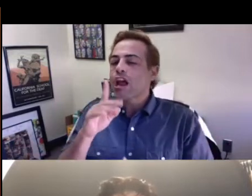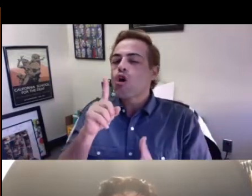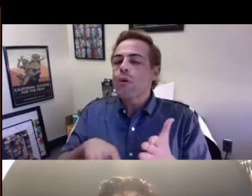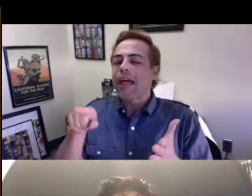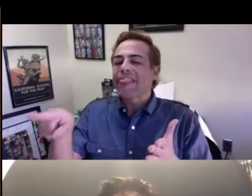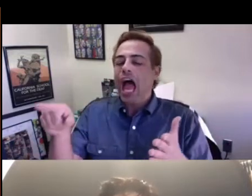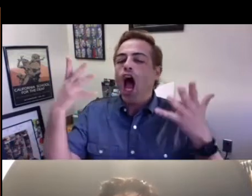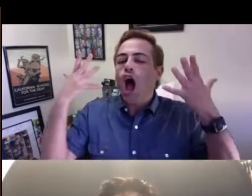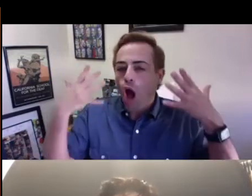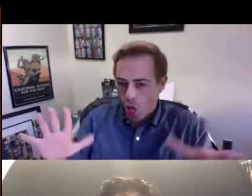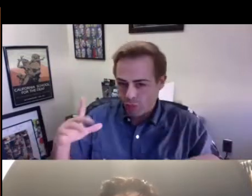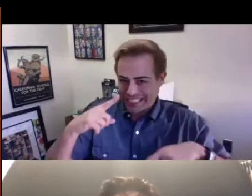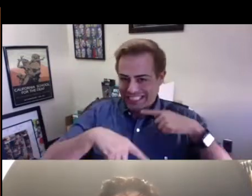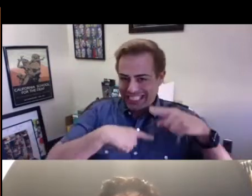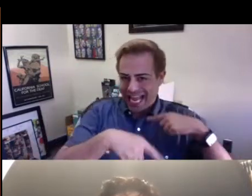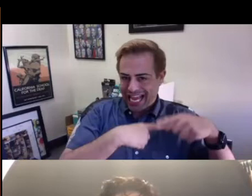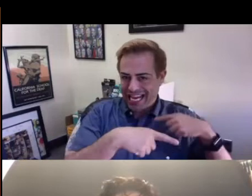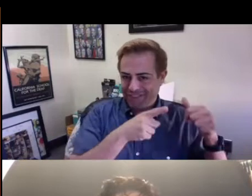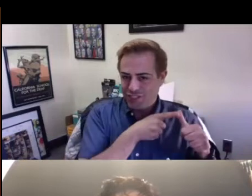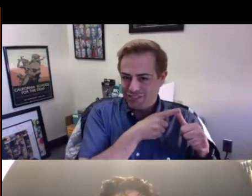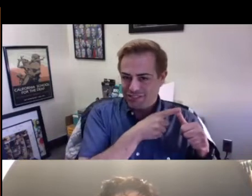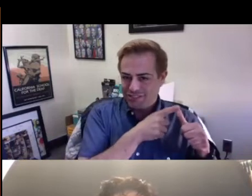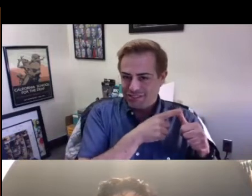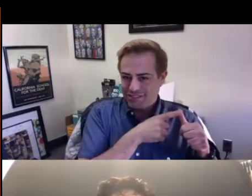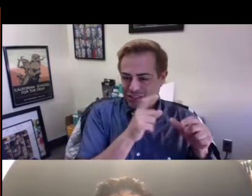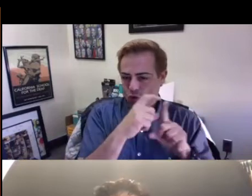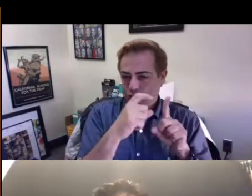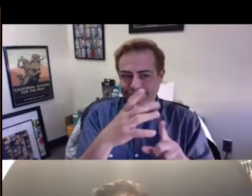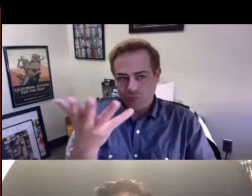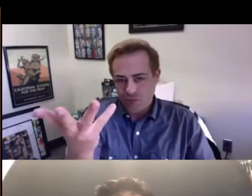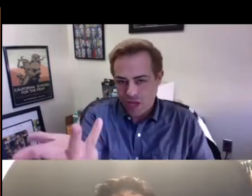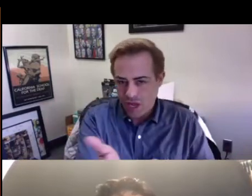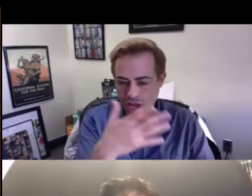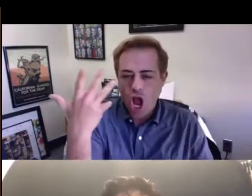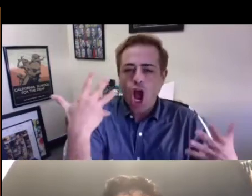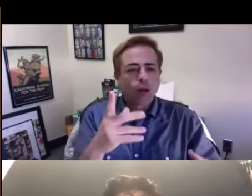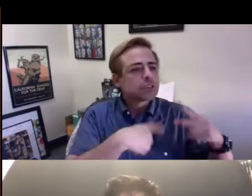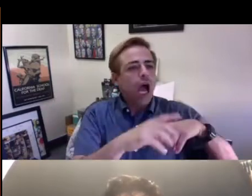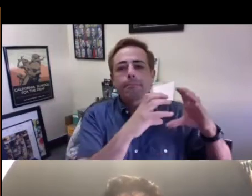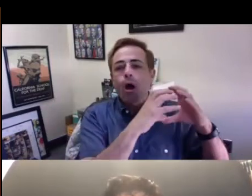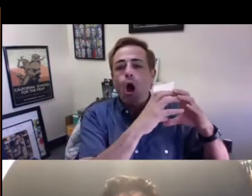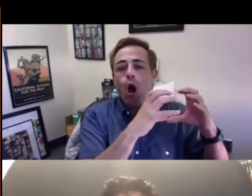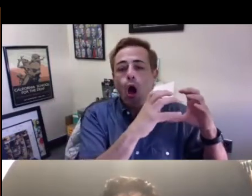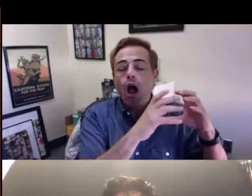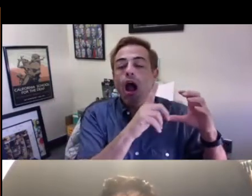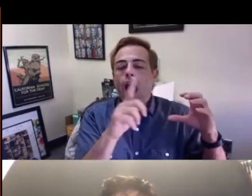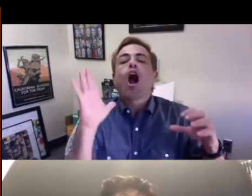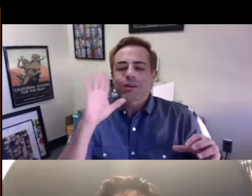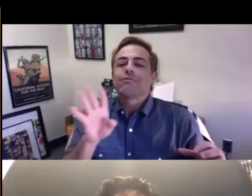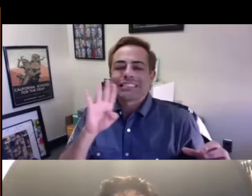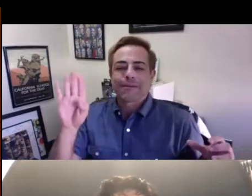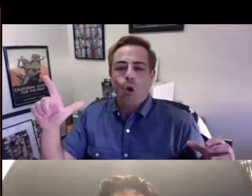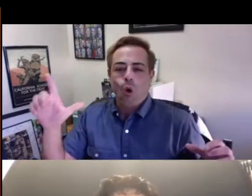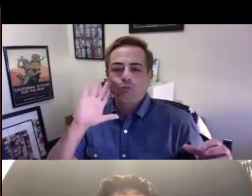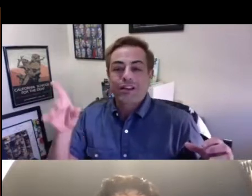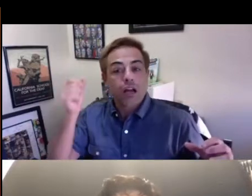tend to speak, they speak the words that they know the signs for already. If they know the sign